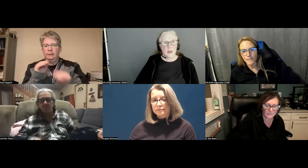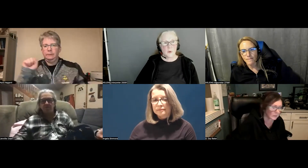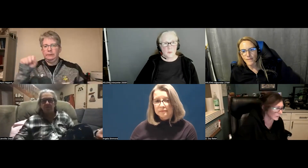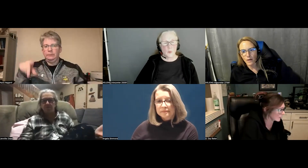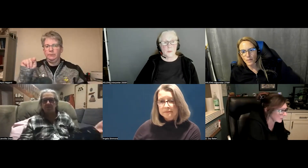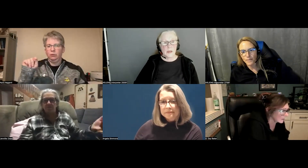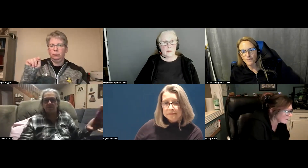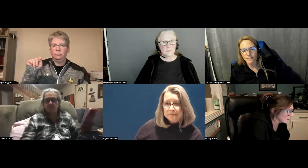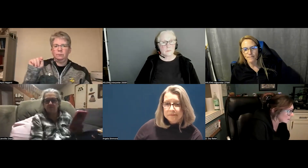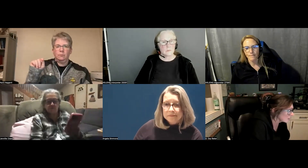Past September, the board meeting.